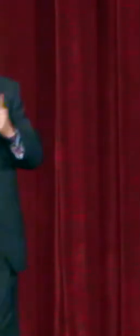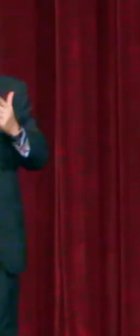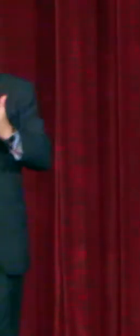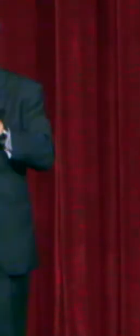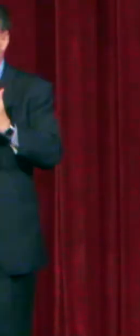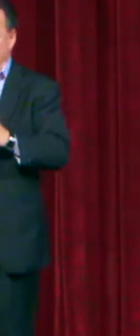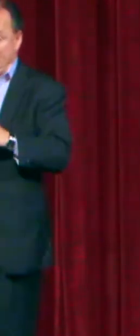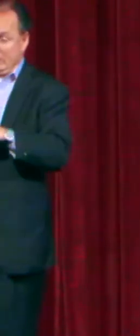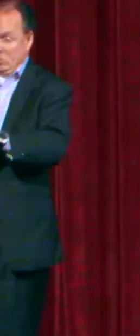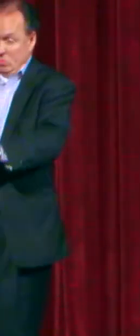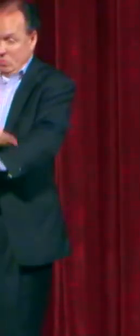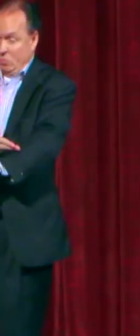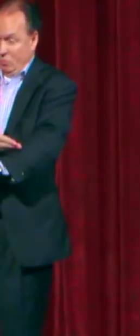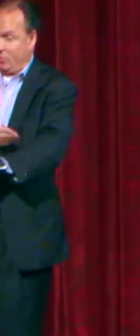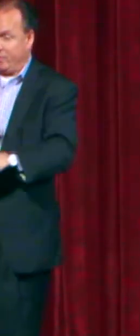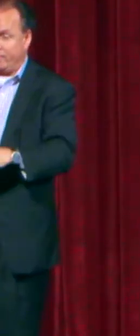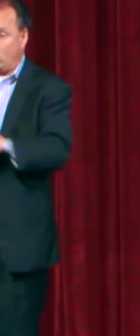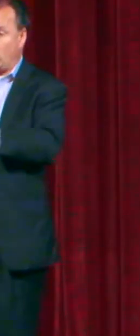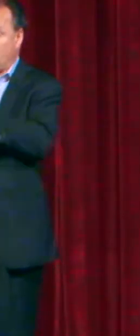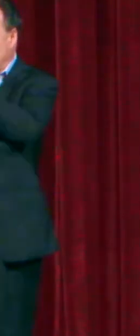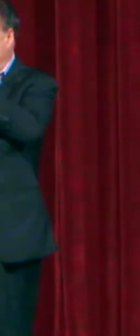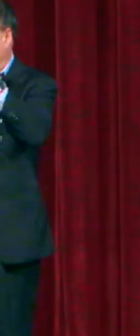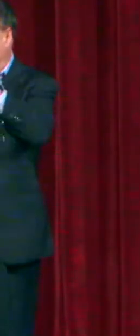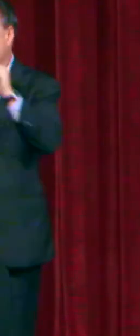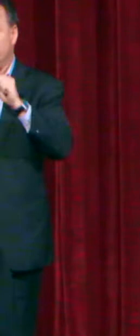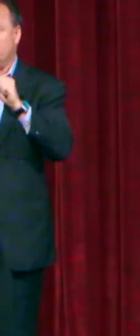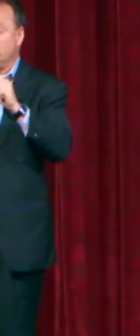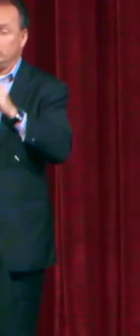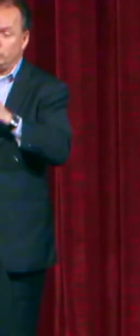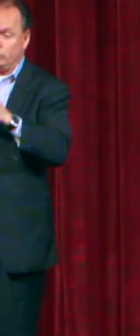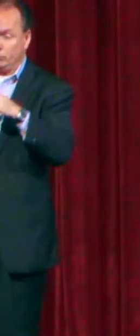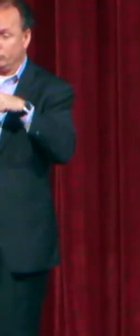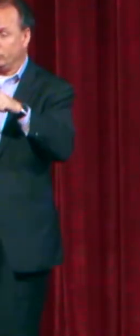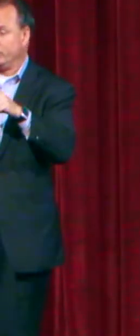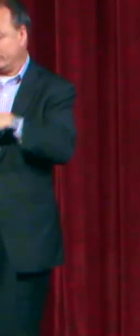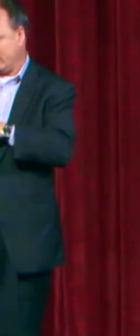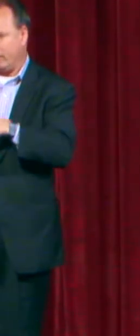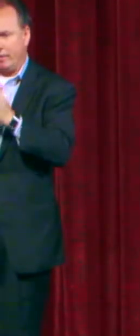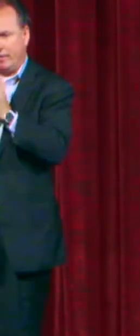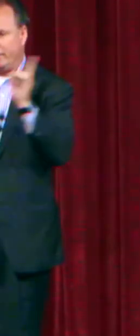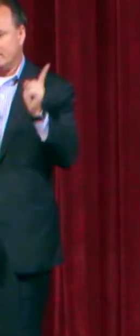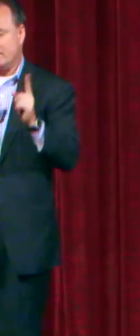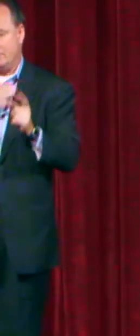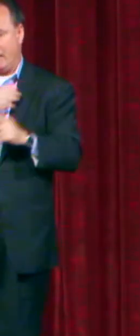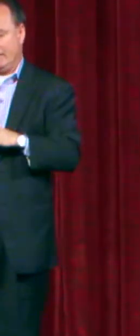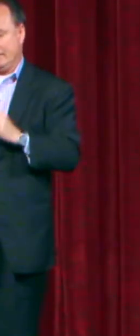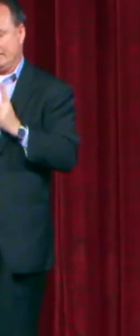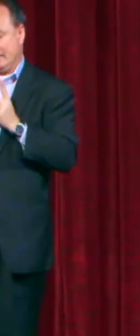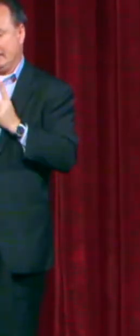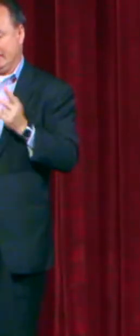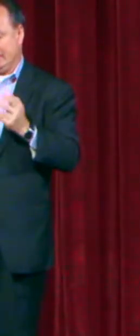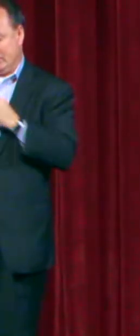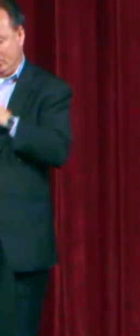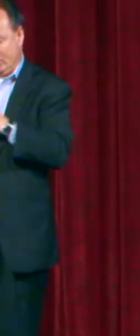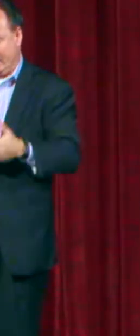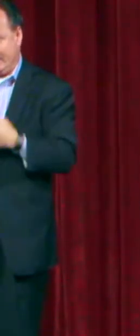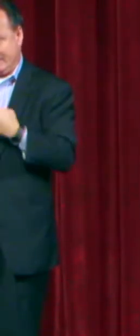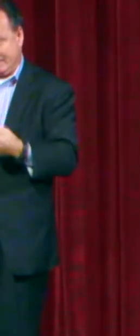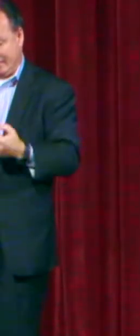Some of the security improvements throughout this summer, again, this is going to be my second year here, so since